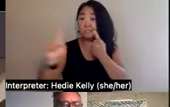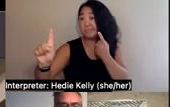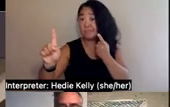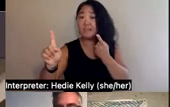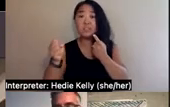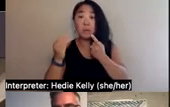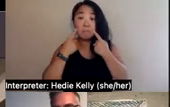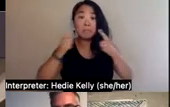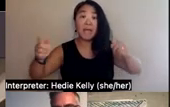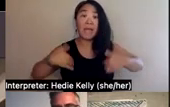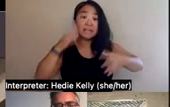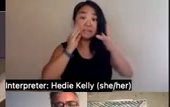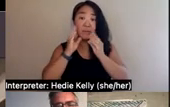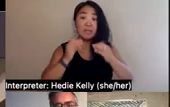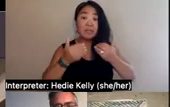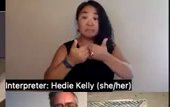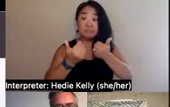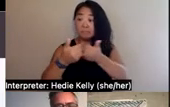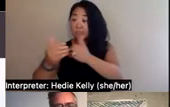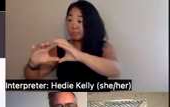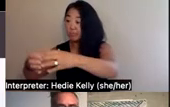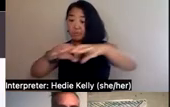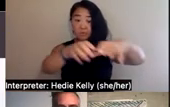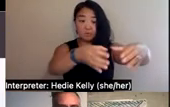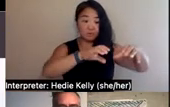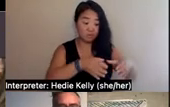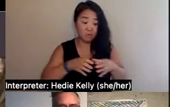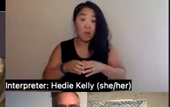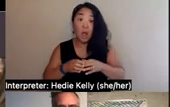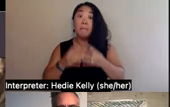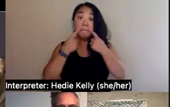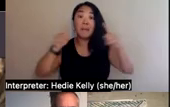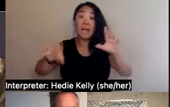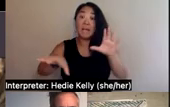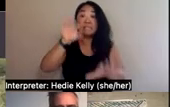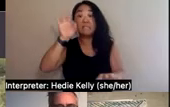experience of splitting into small groups to go out and discover the entire city